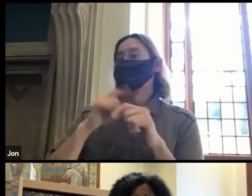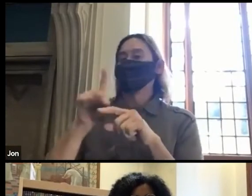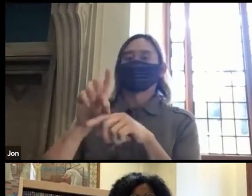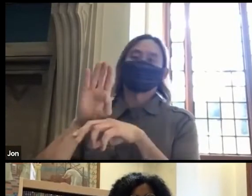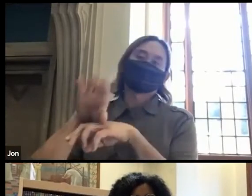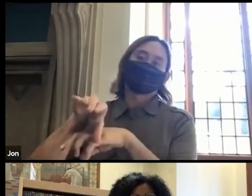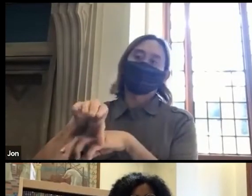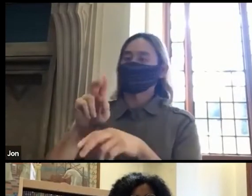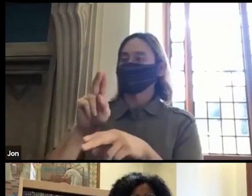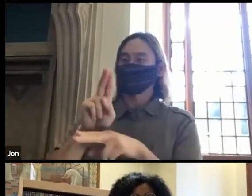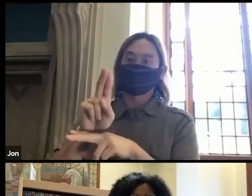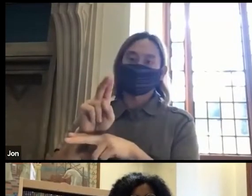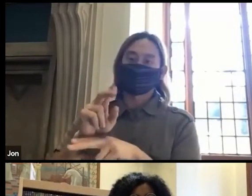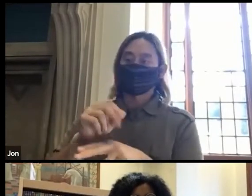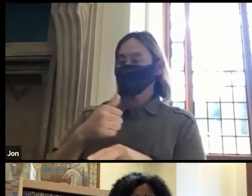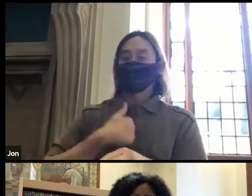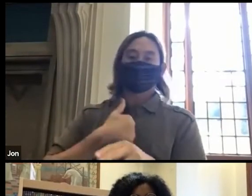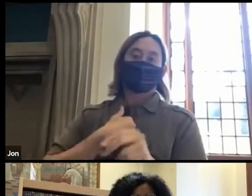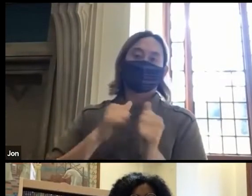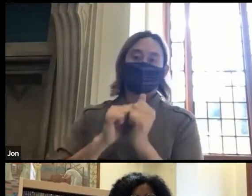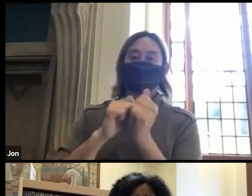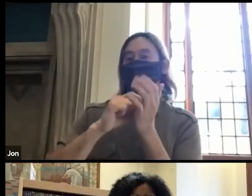So instead, we use written communication.